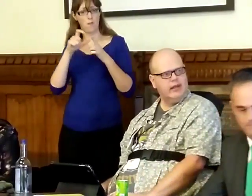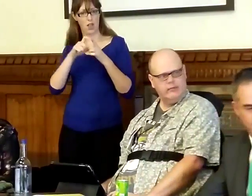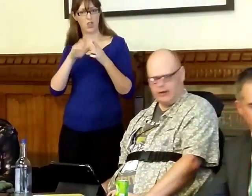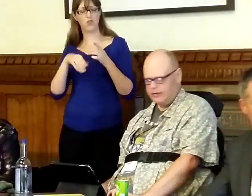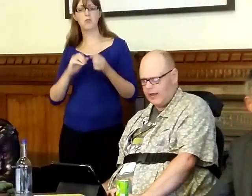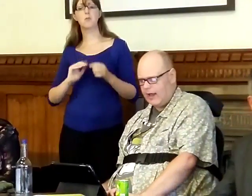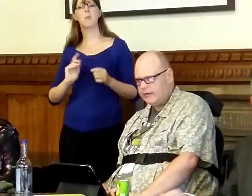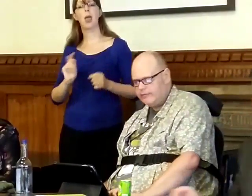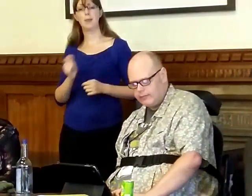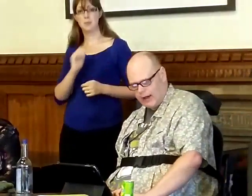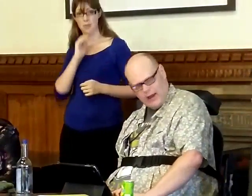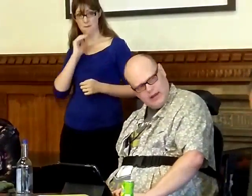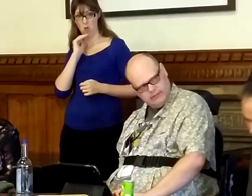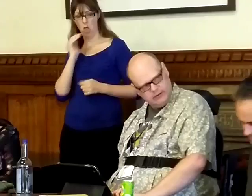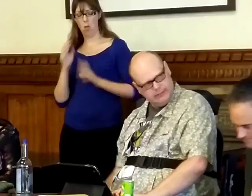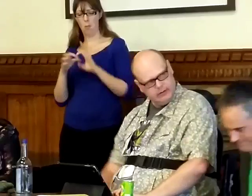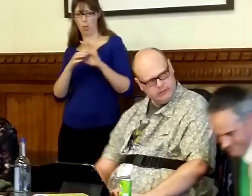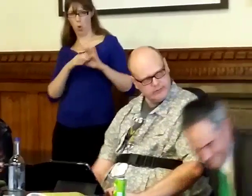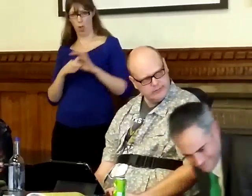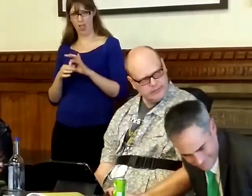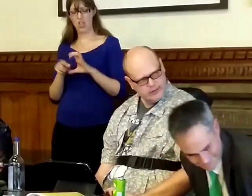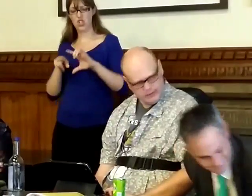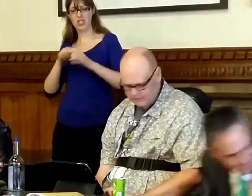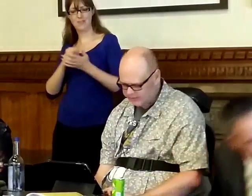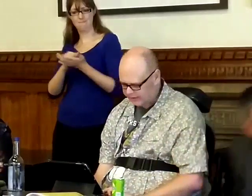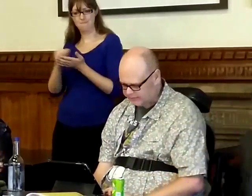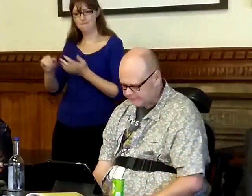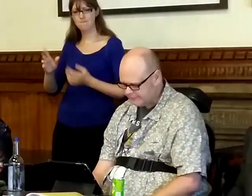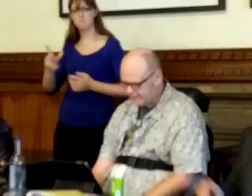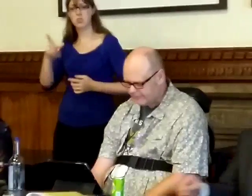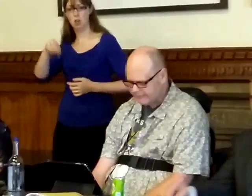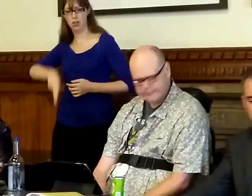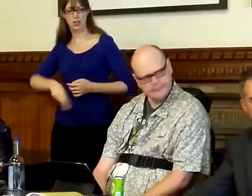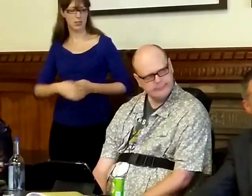Games Clubs, is that right? And a former ILF recipient.